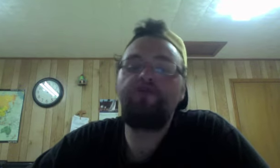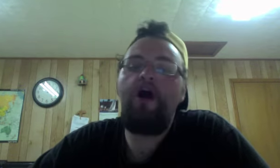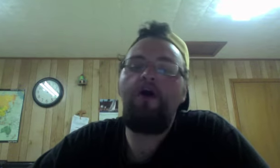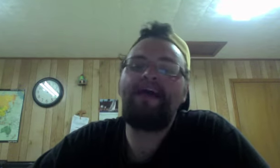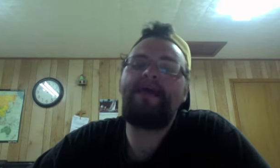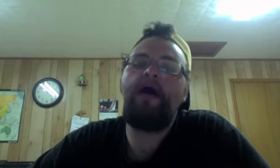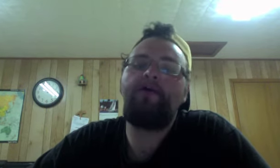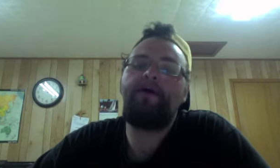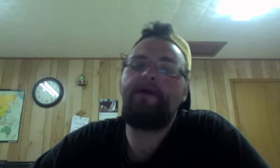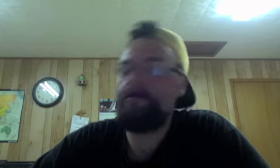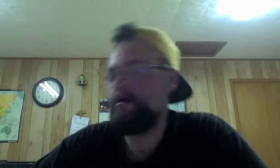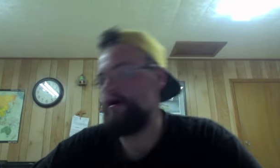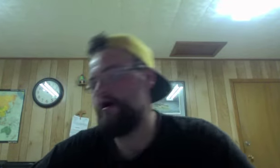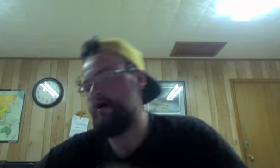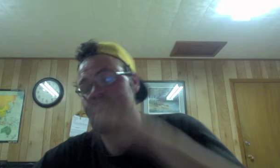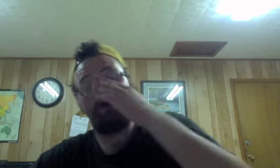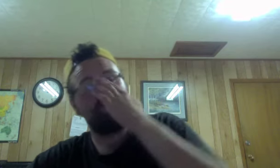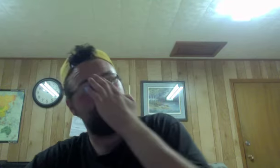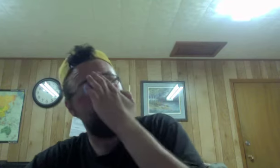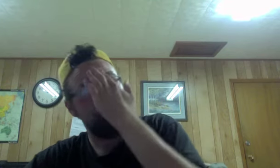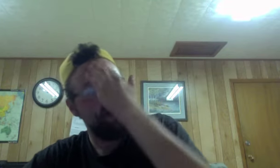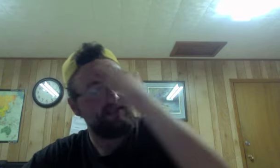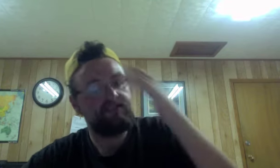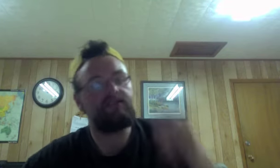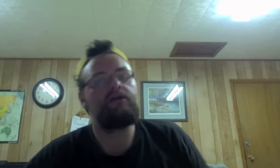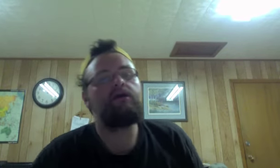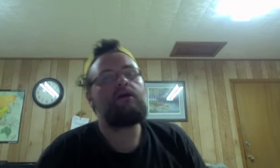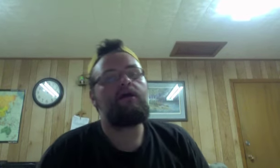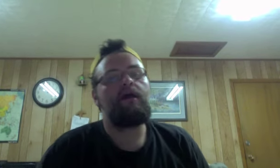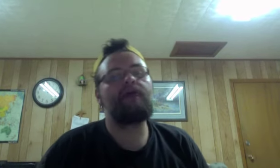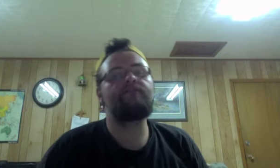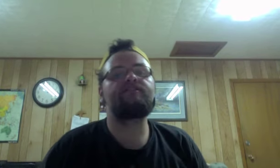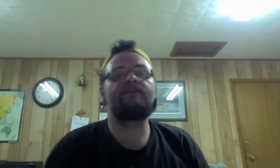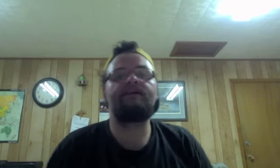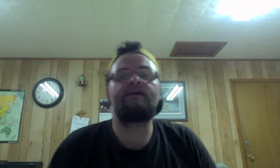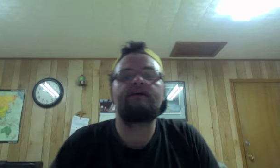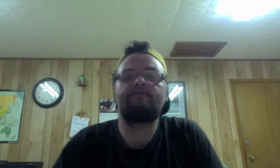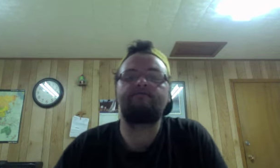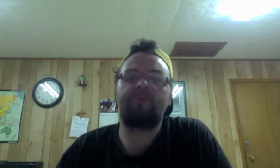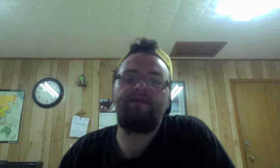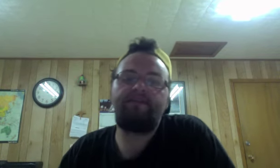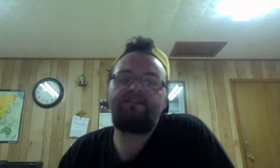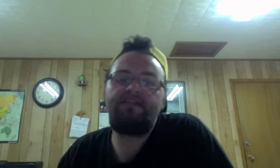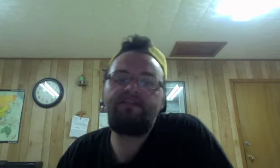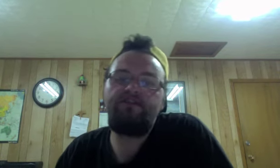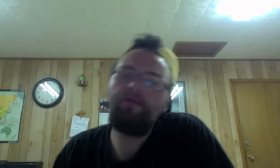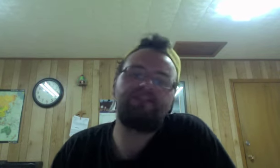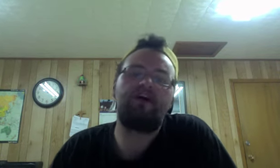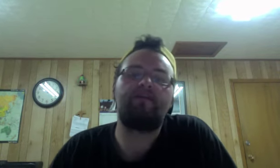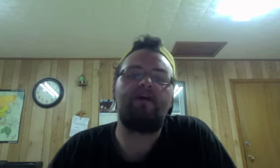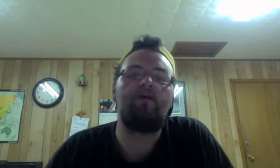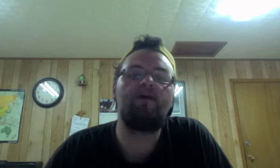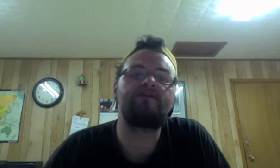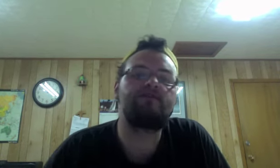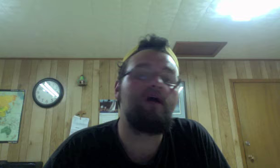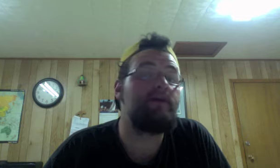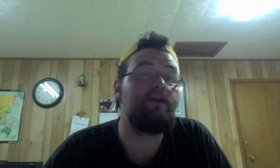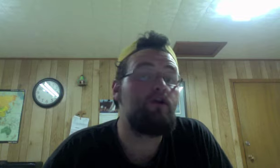at Calgary uh start with the Alouettes interesting um coming in the season nobody's talking about the Alouettes I mean no